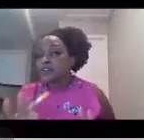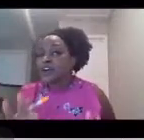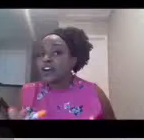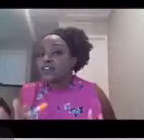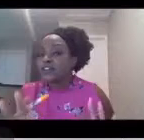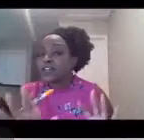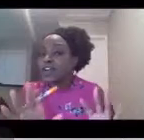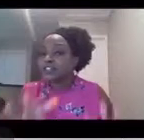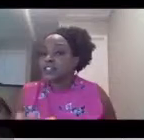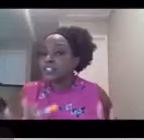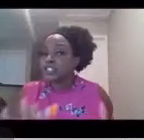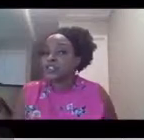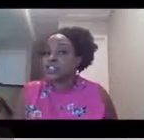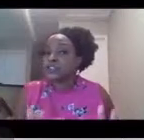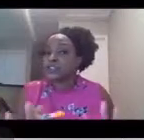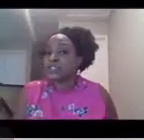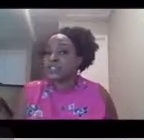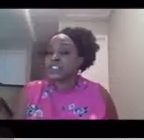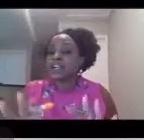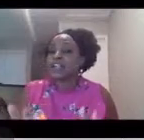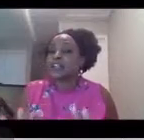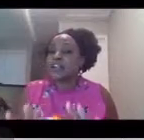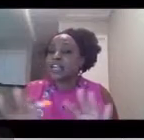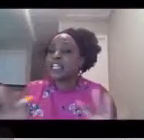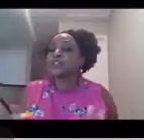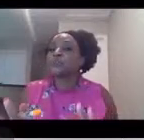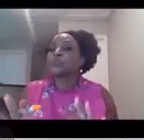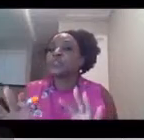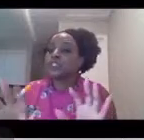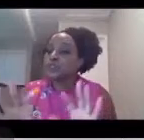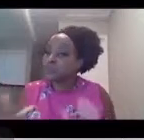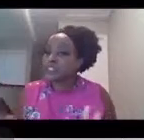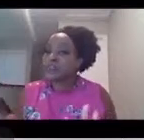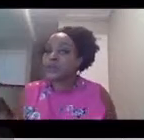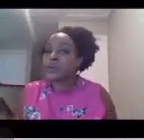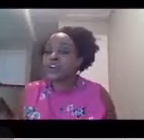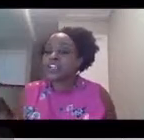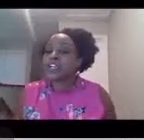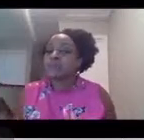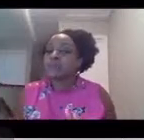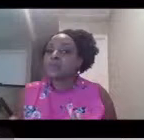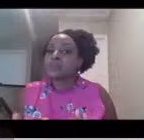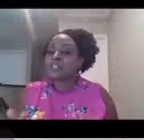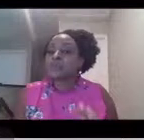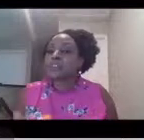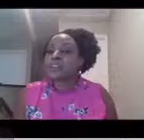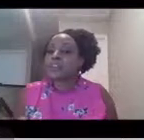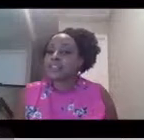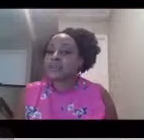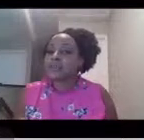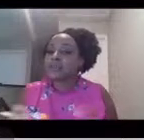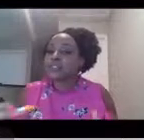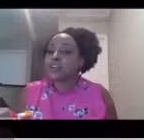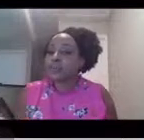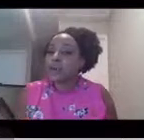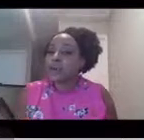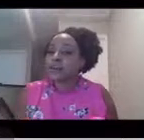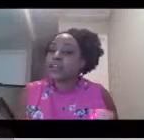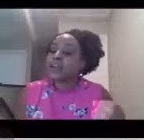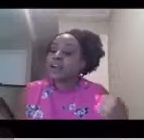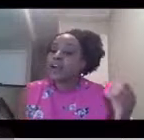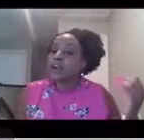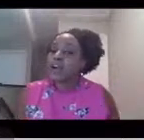you don't have children or students that are in that age group, please don't worry, because some of the things that we're going to talk